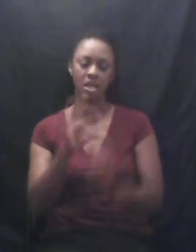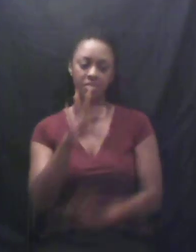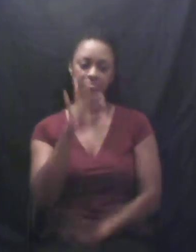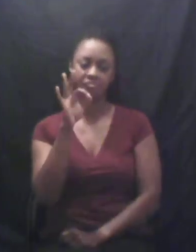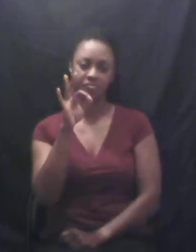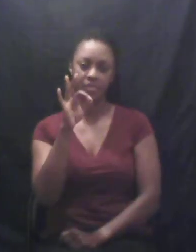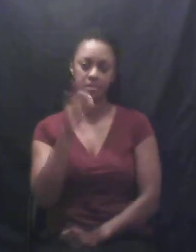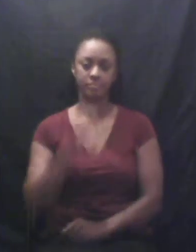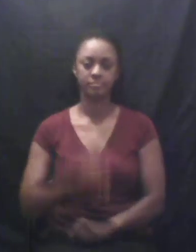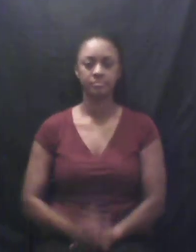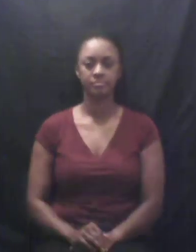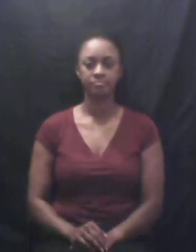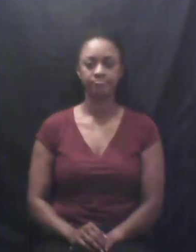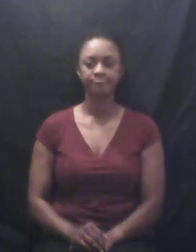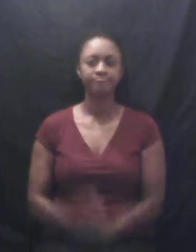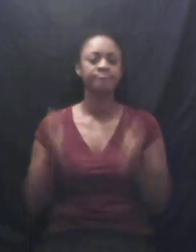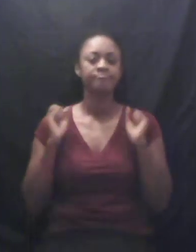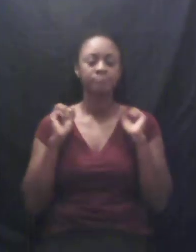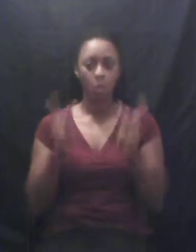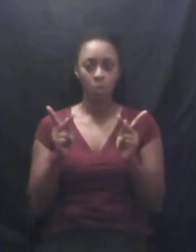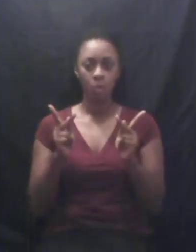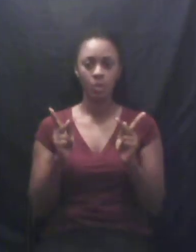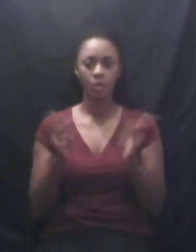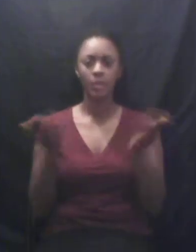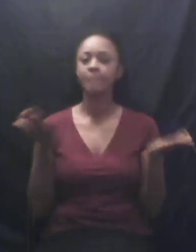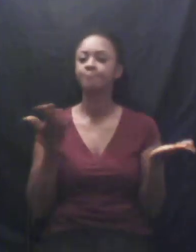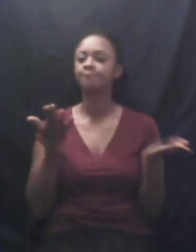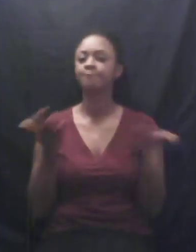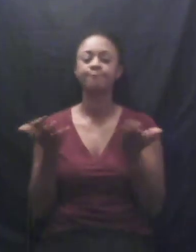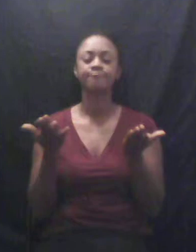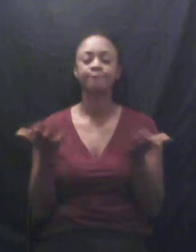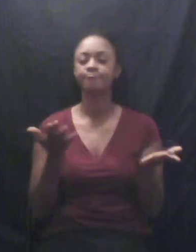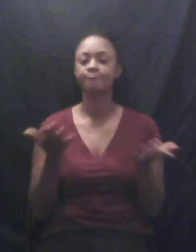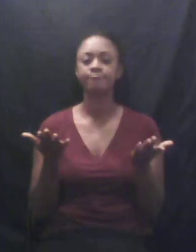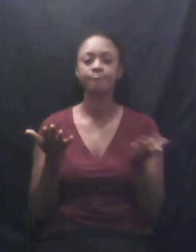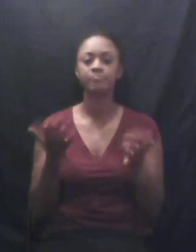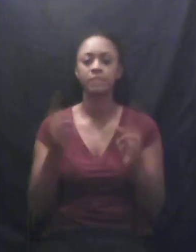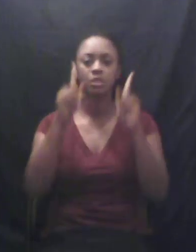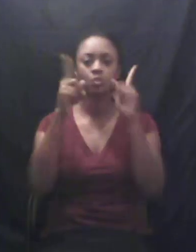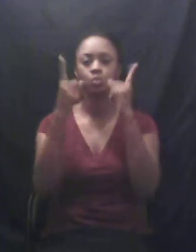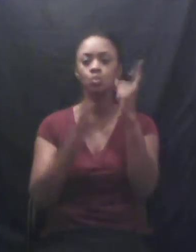Okay, any questions? Any questions about oral translation?